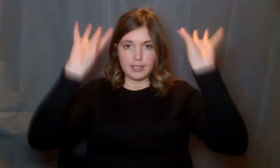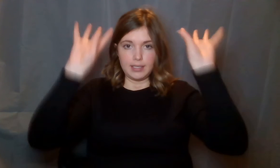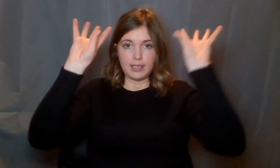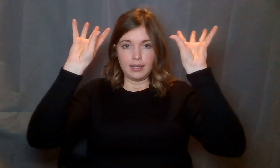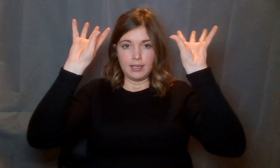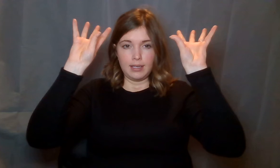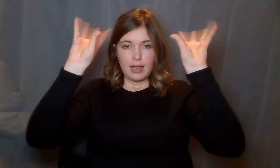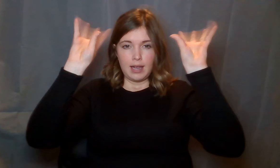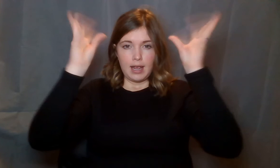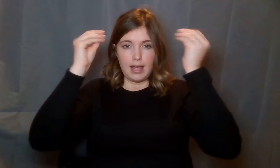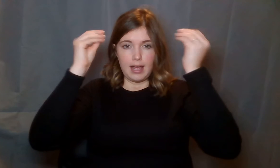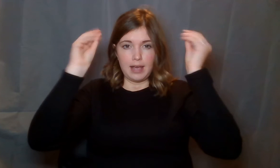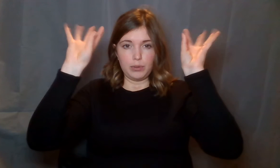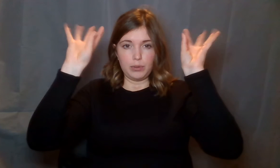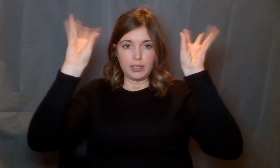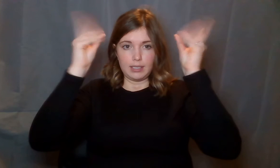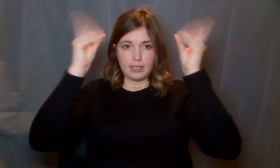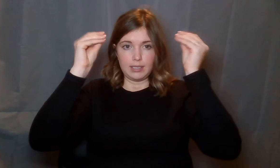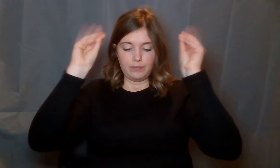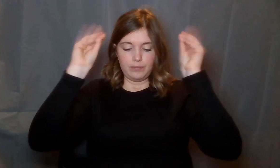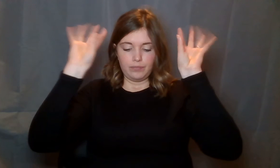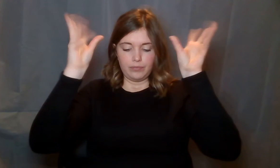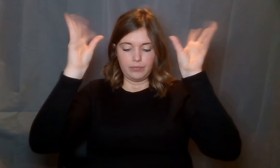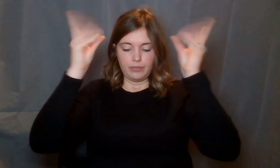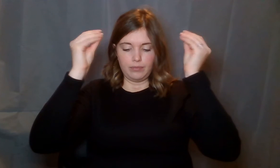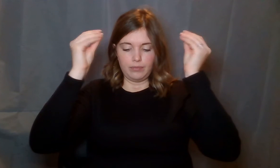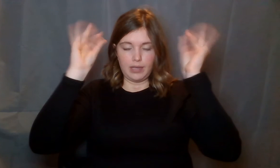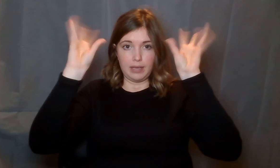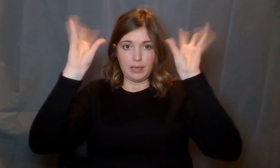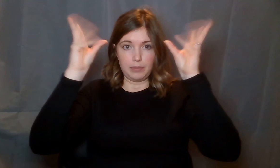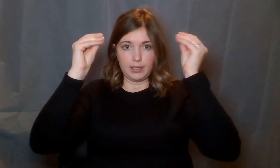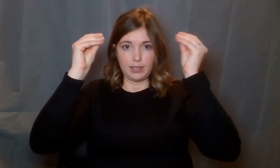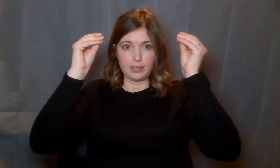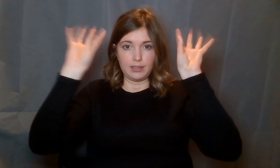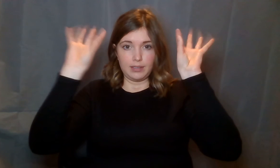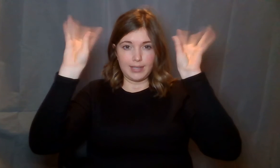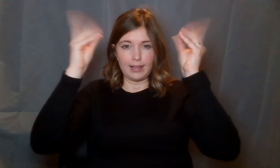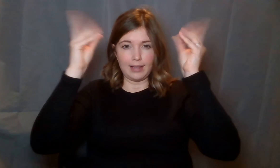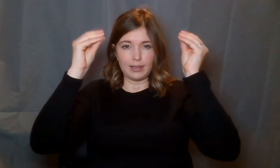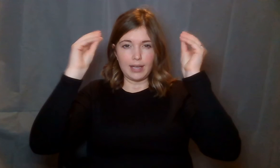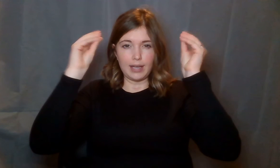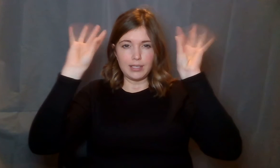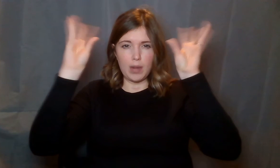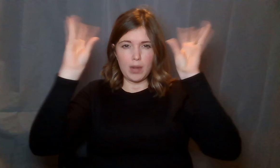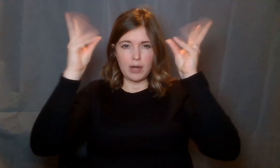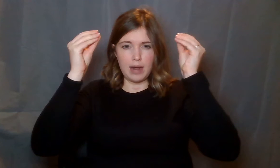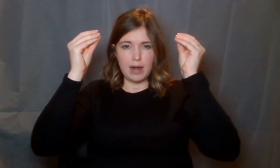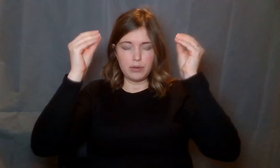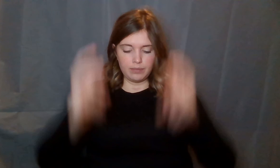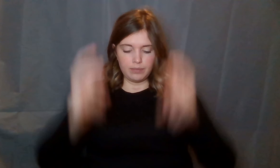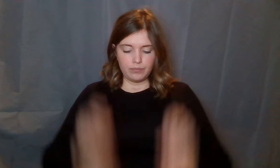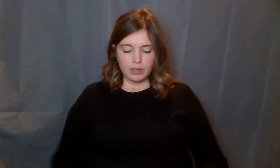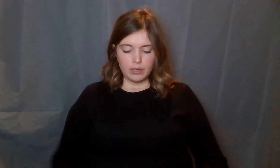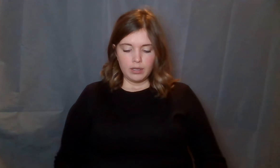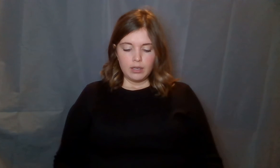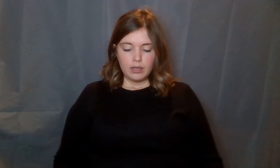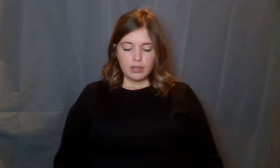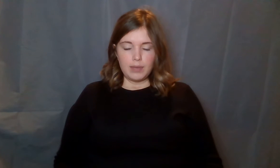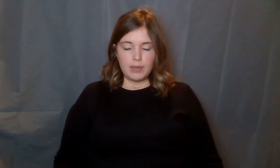ambulance. Ambulance. Ambulance. It's kind of like the lights going around. Then we